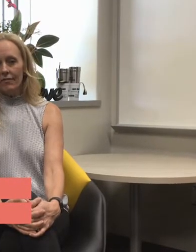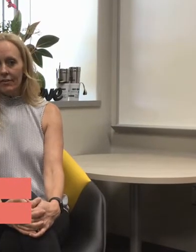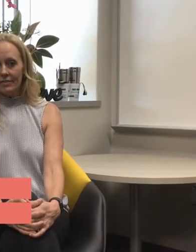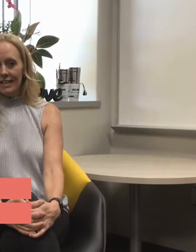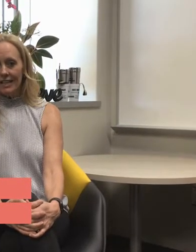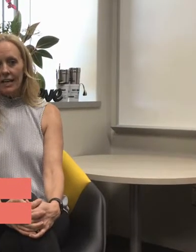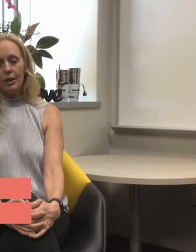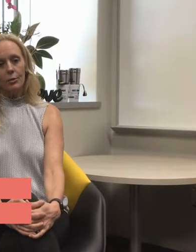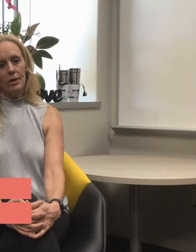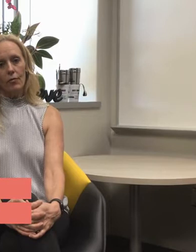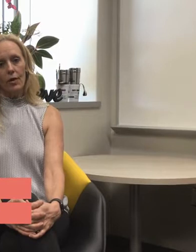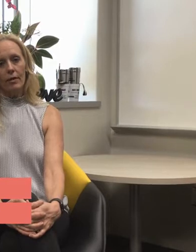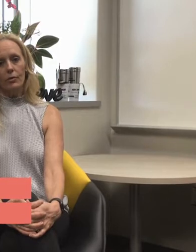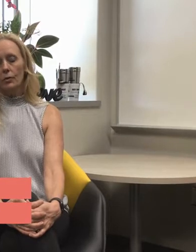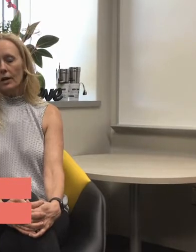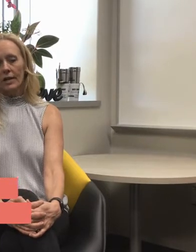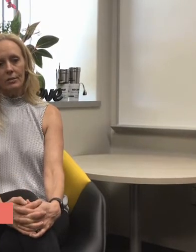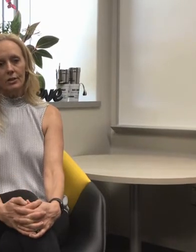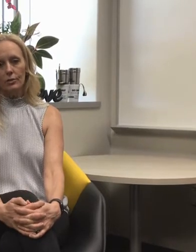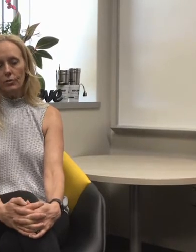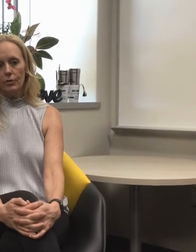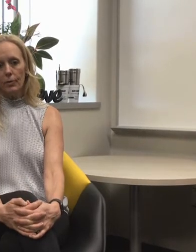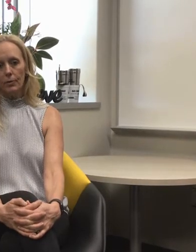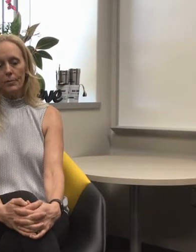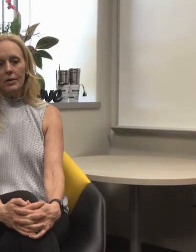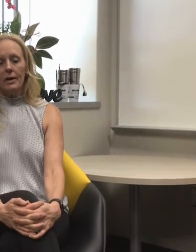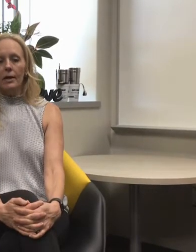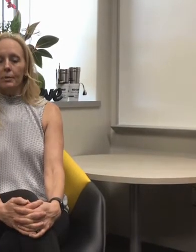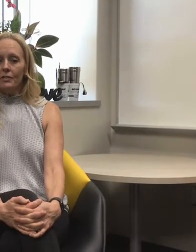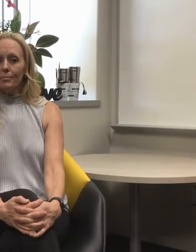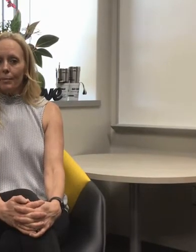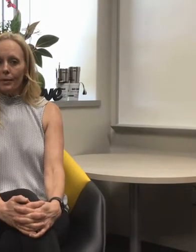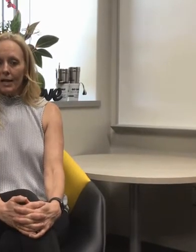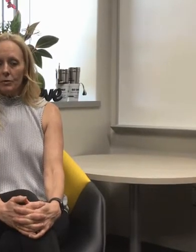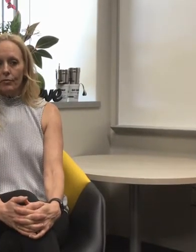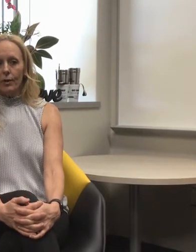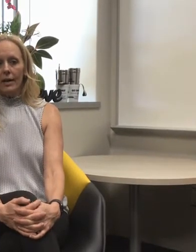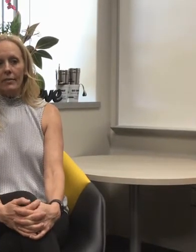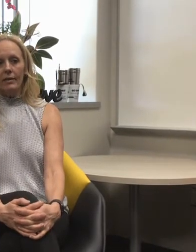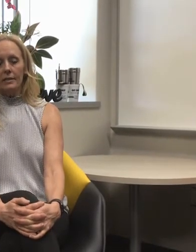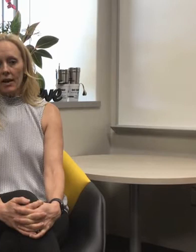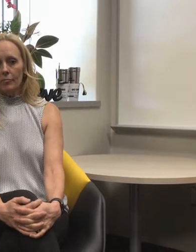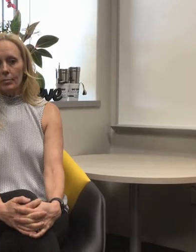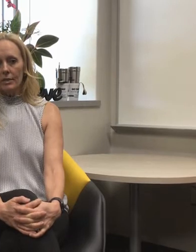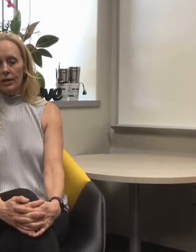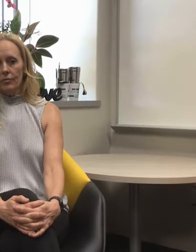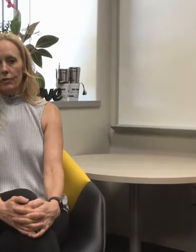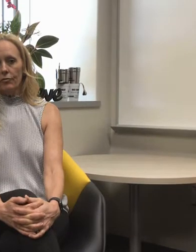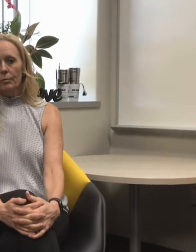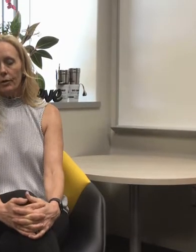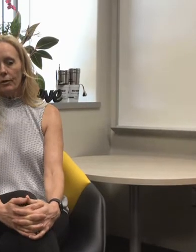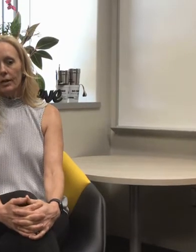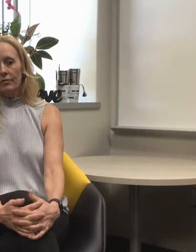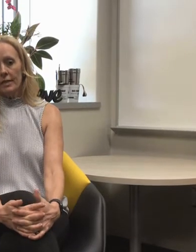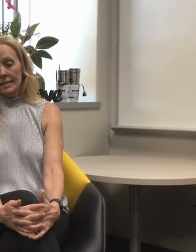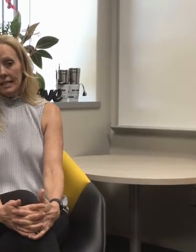between 7:15 and 3:05, you are unable to use your phone. Please remember that to avoid having a staff member take your phone